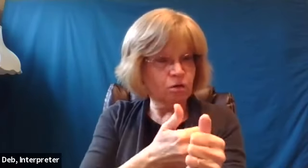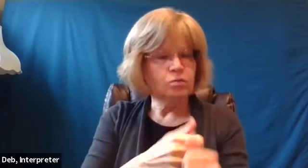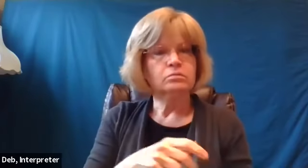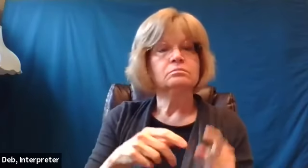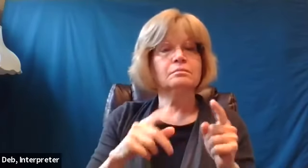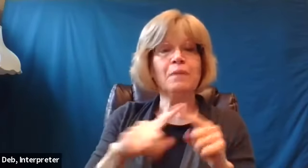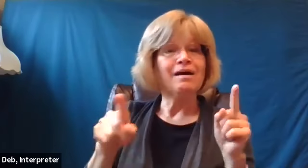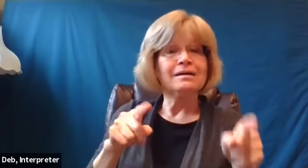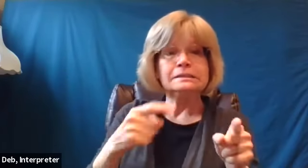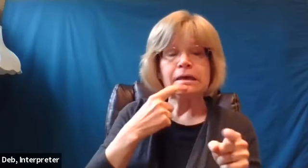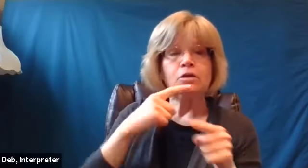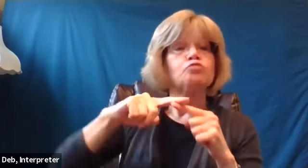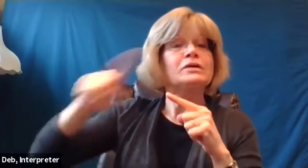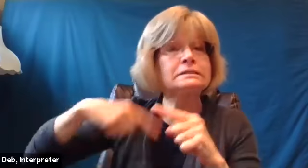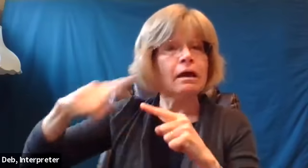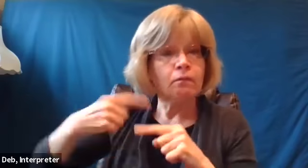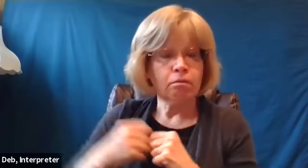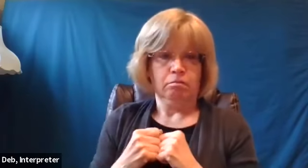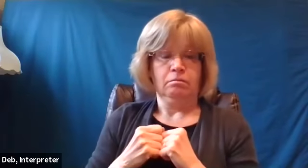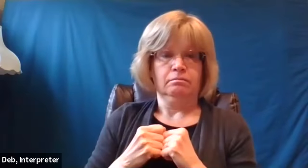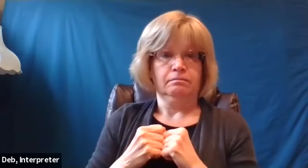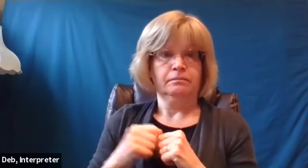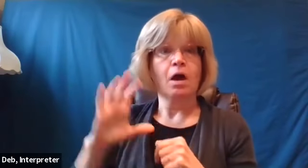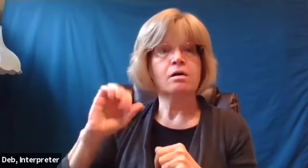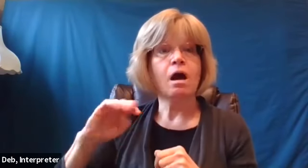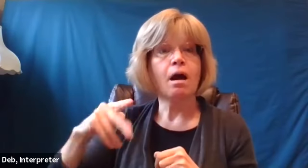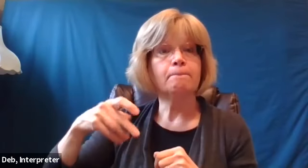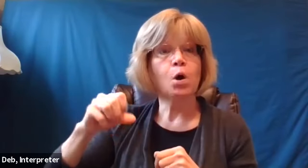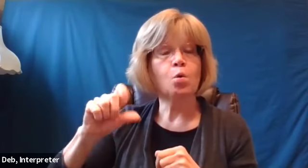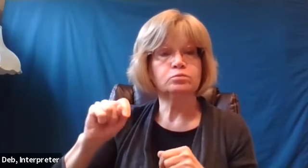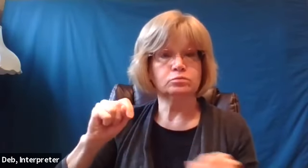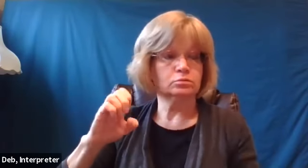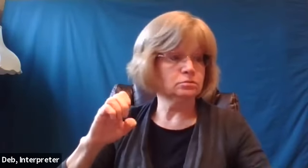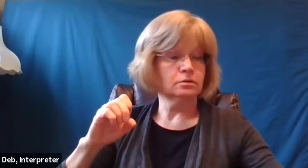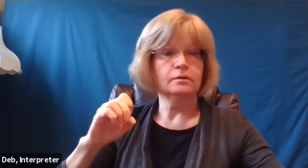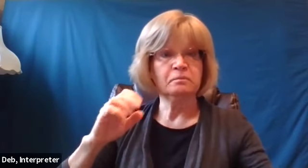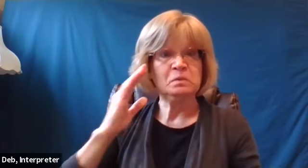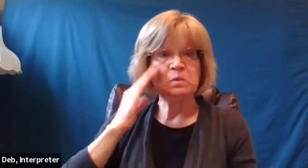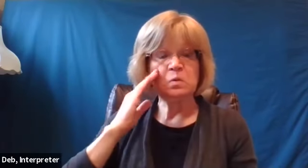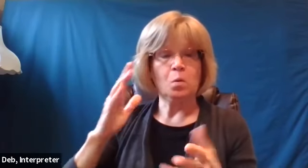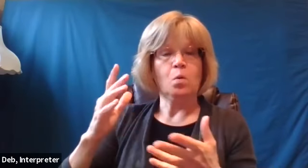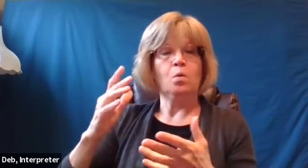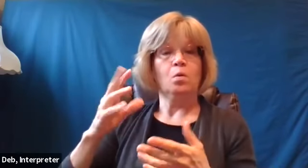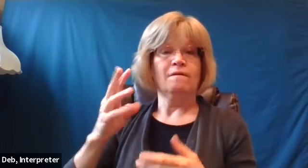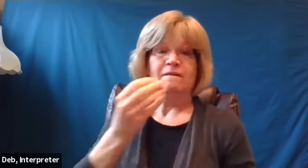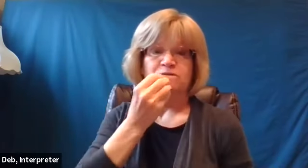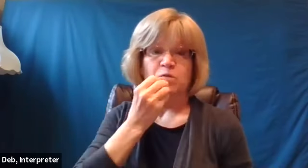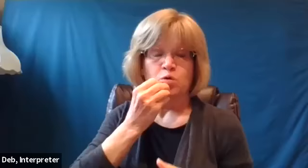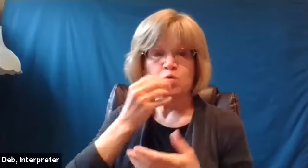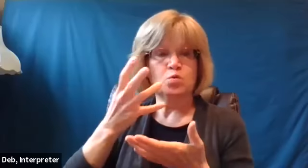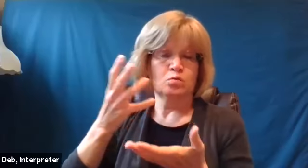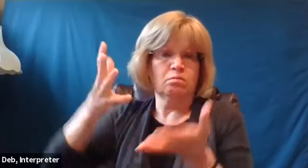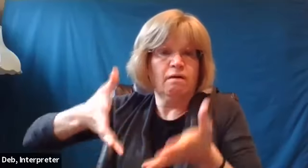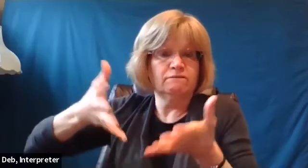composting? Such simple acts. I remember when Deacon Marilyn Schneider asked us to...